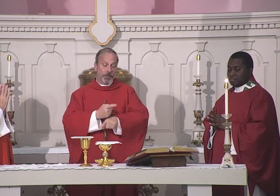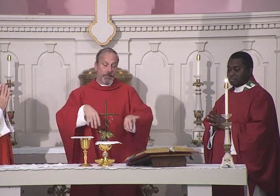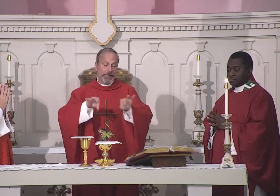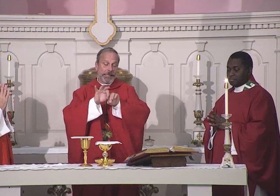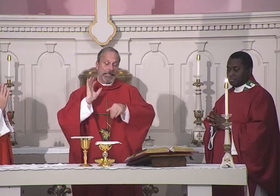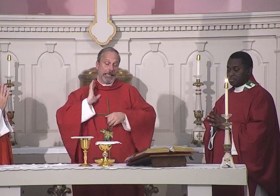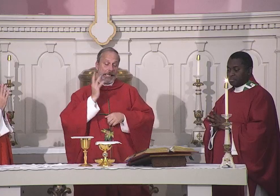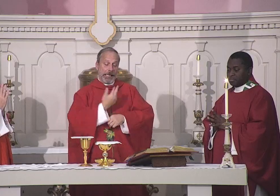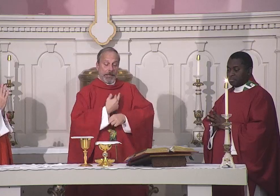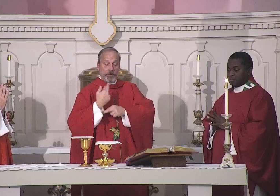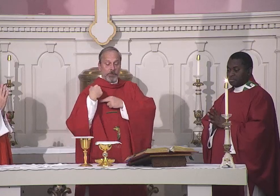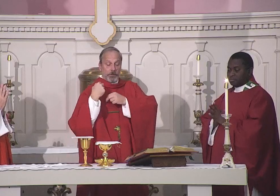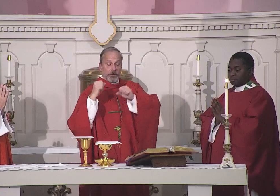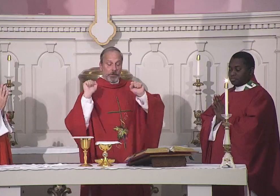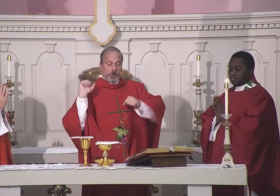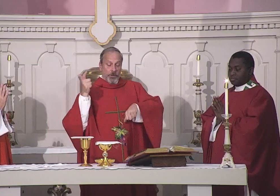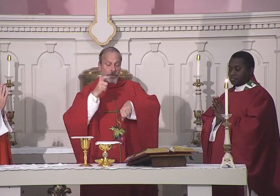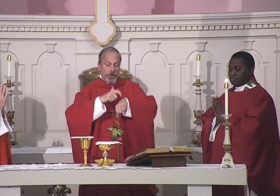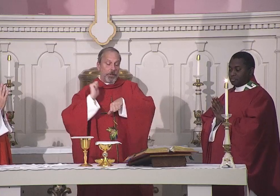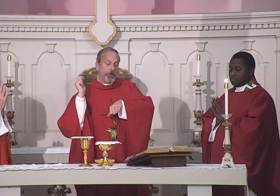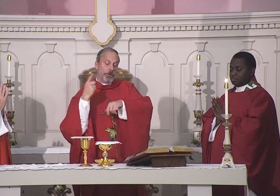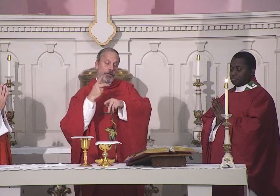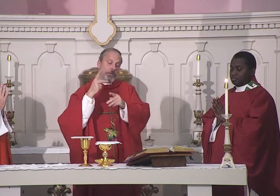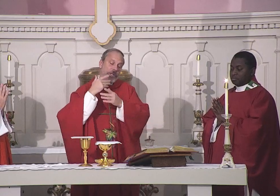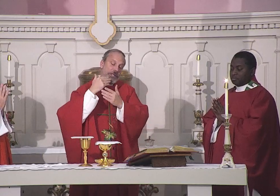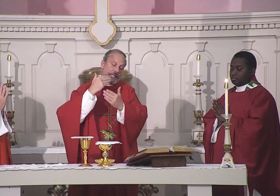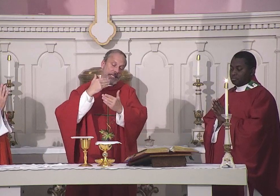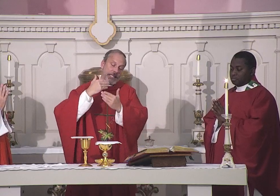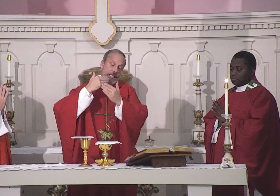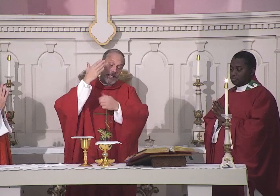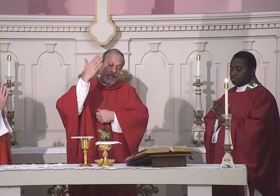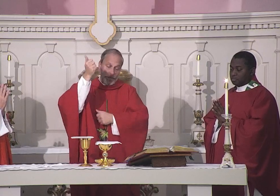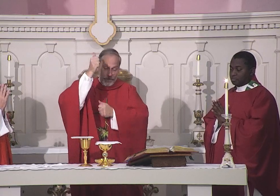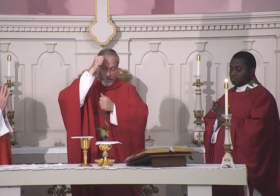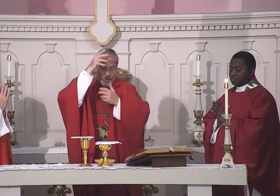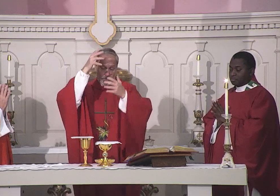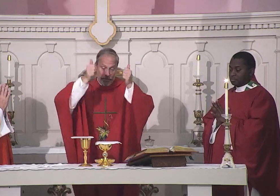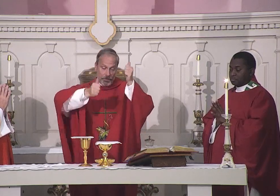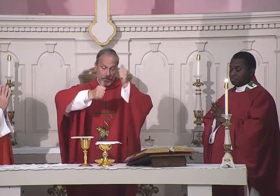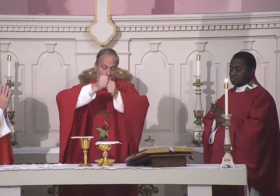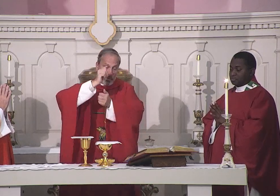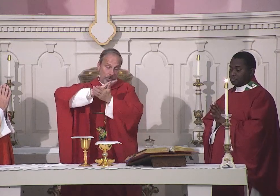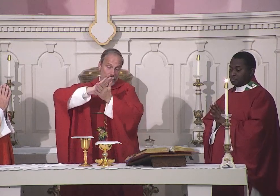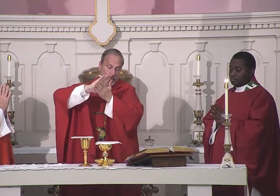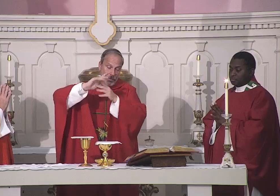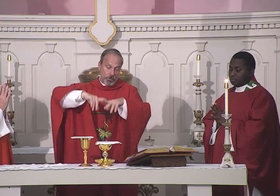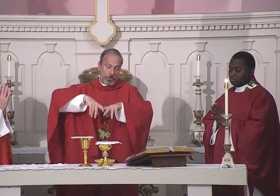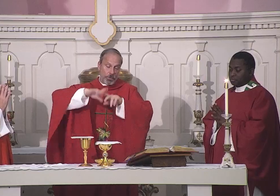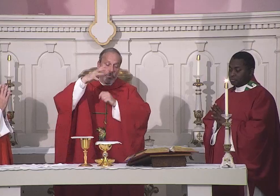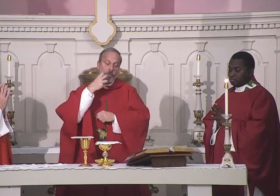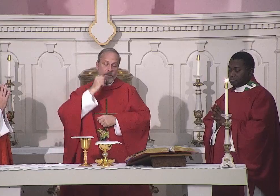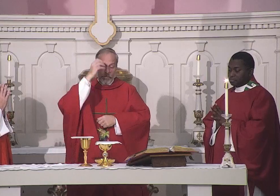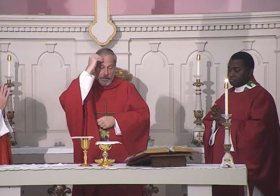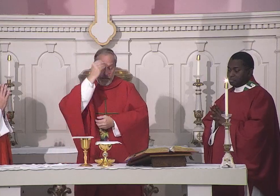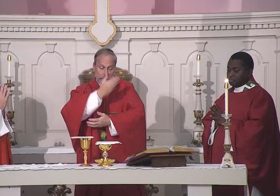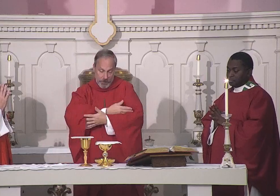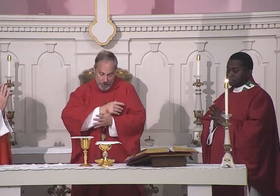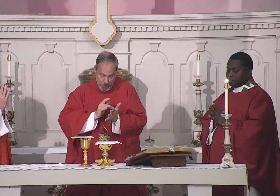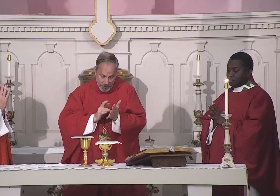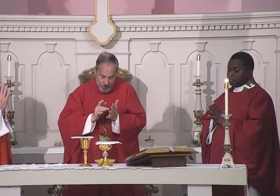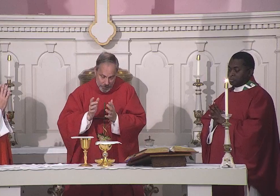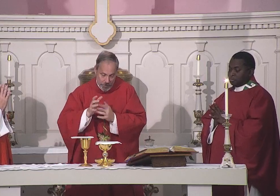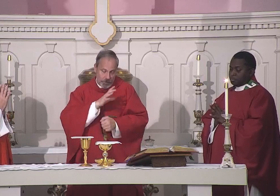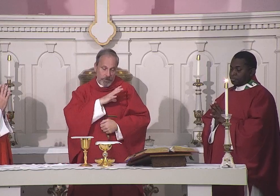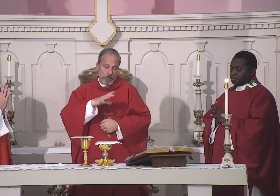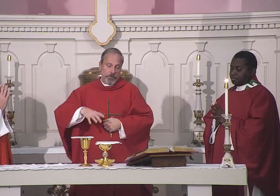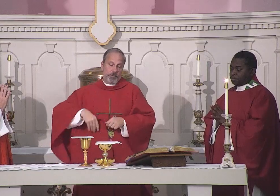It is truly right and just, our duty and our salvation, always and everywhere, to give you thanks,